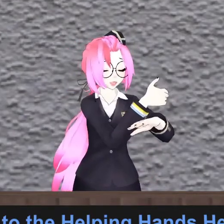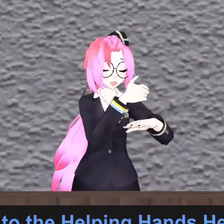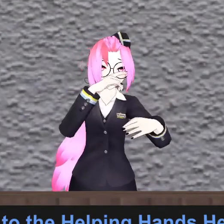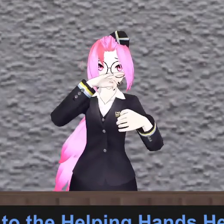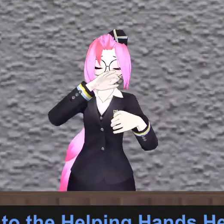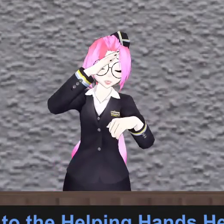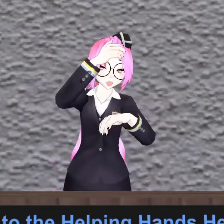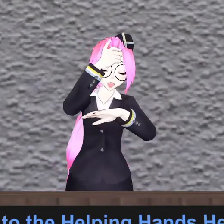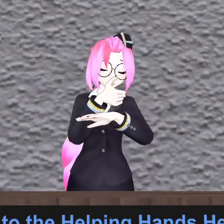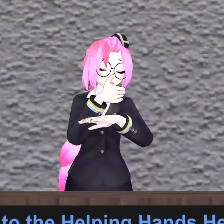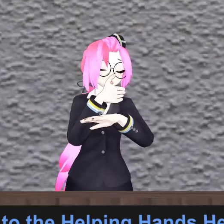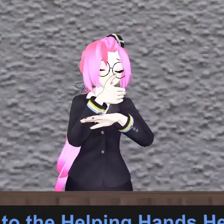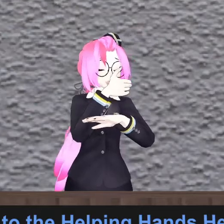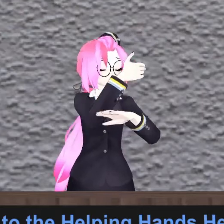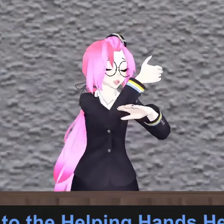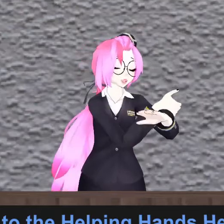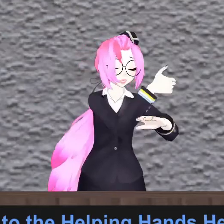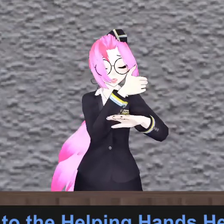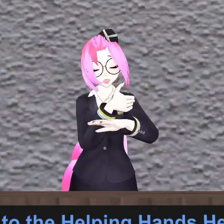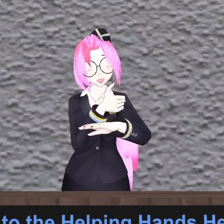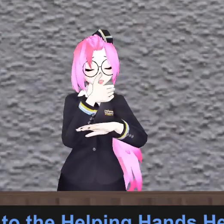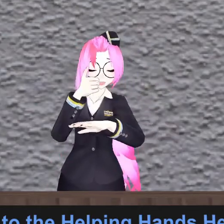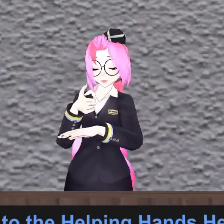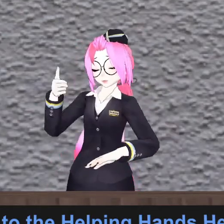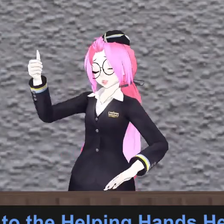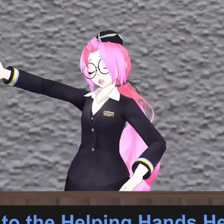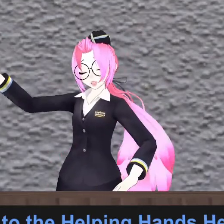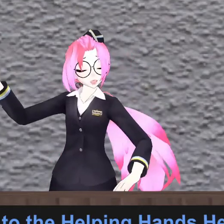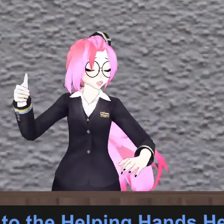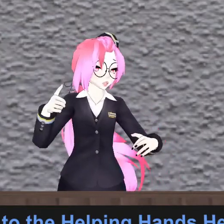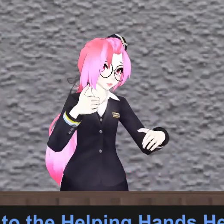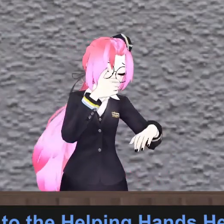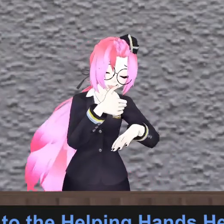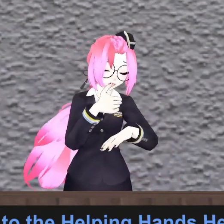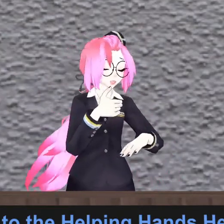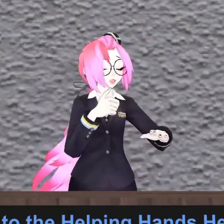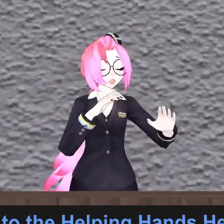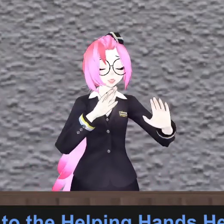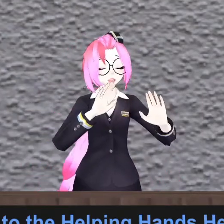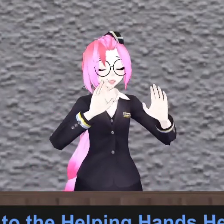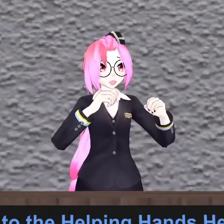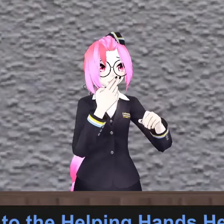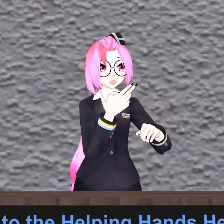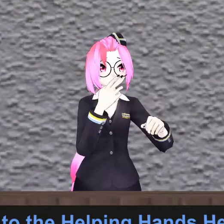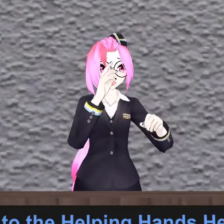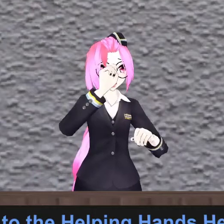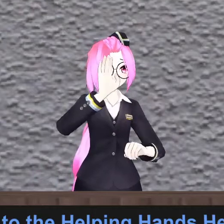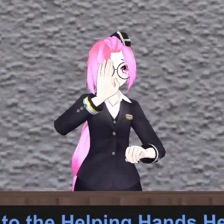here, and then the soda is here. So you could use that to say it's here, it's over there, it's here. Yeah, so that's going to be used for